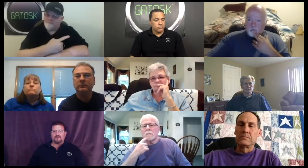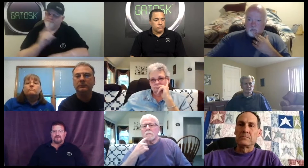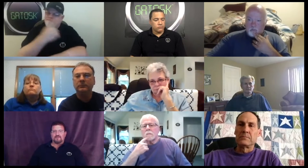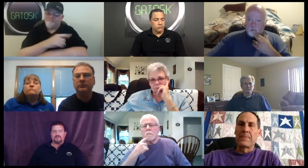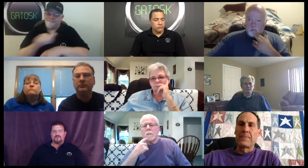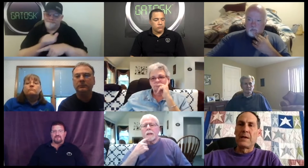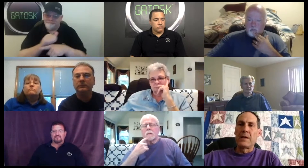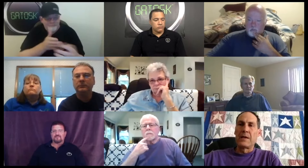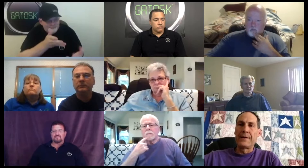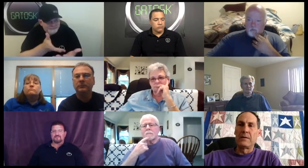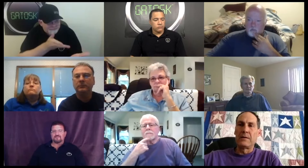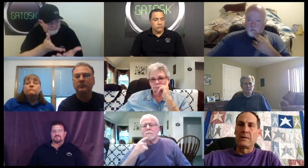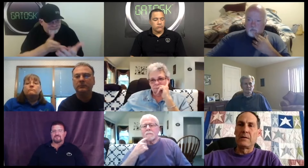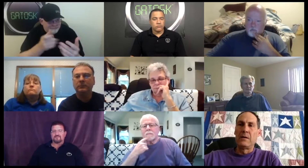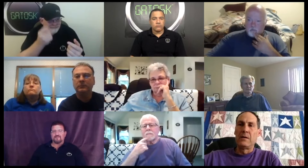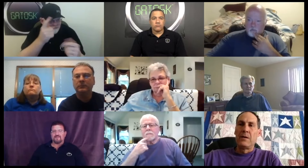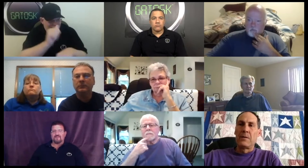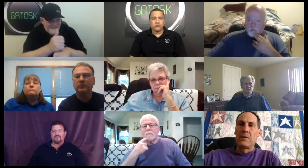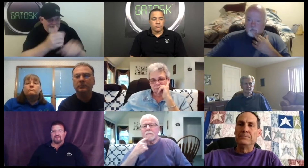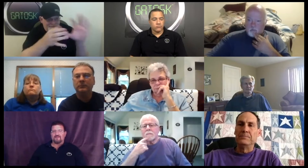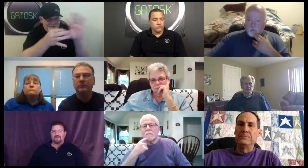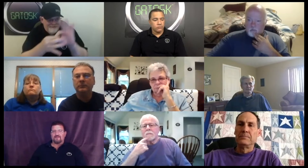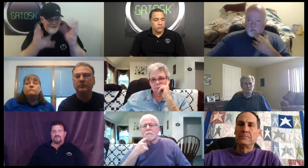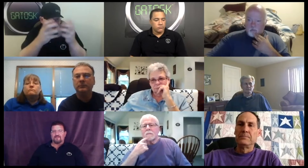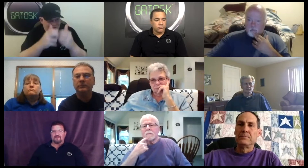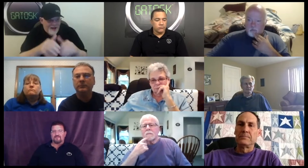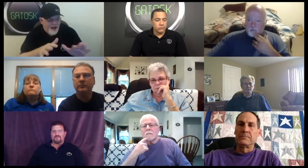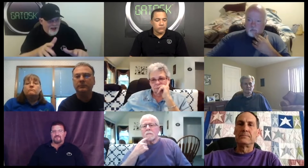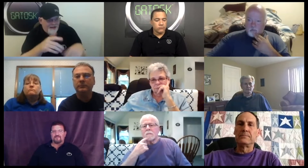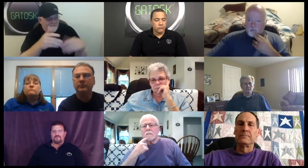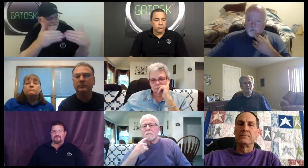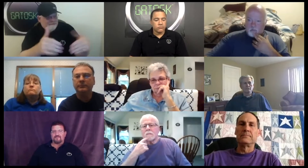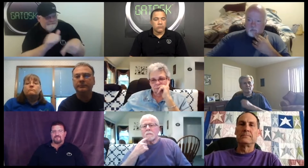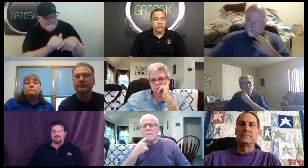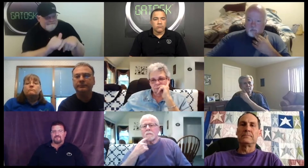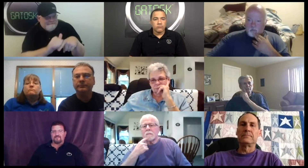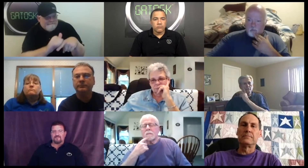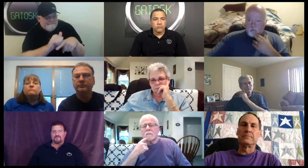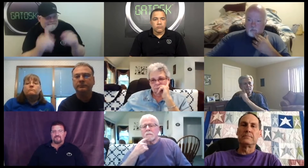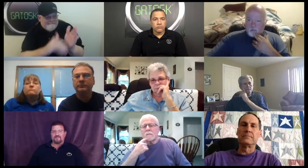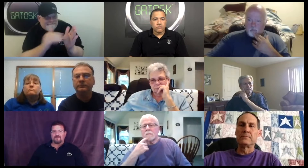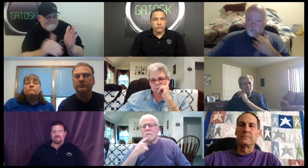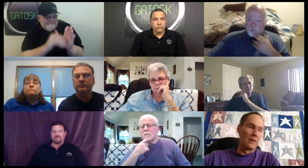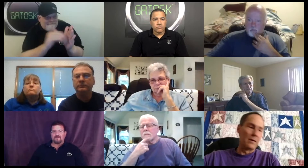support, maybe a one-day training and help them set up everything and have them practice